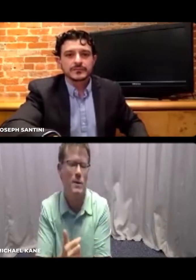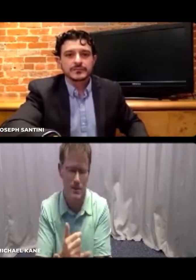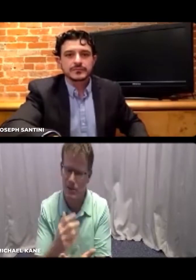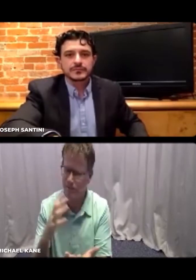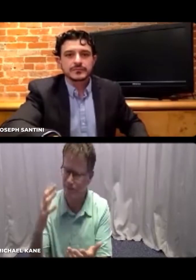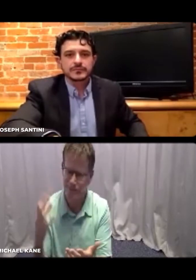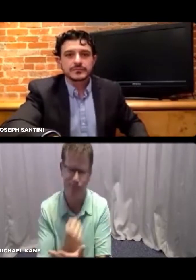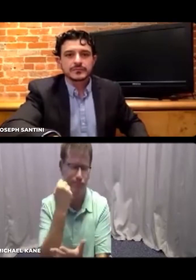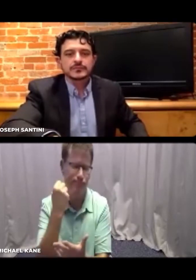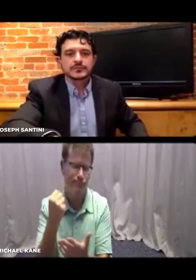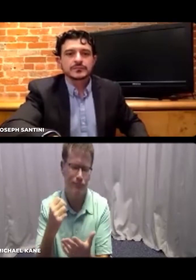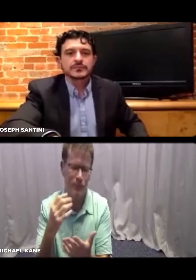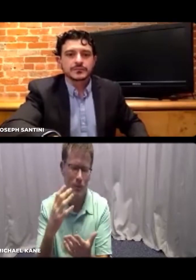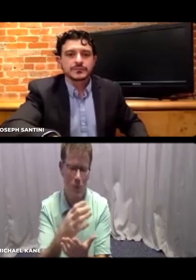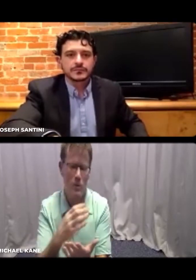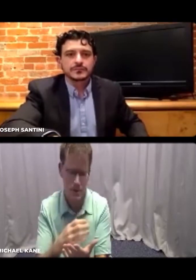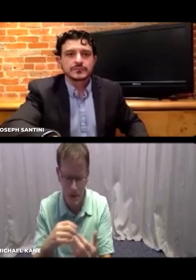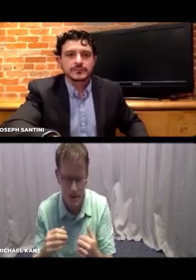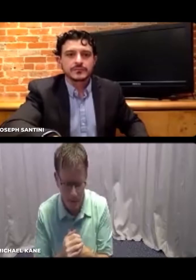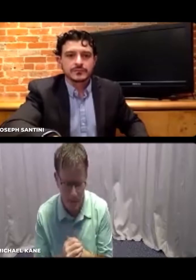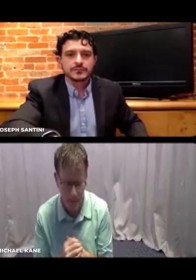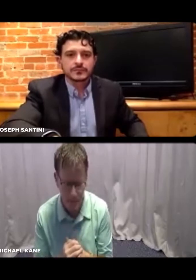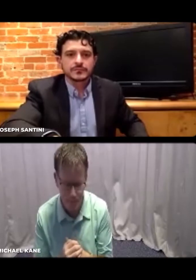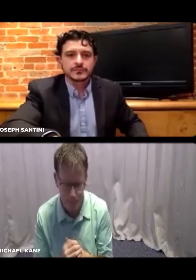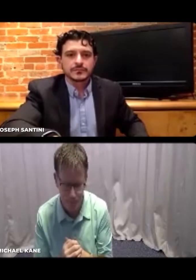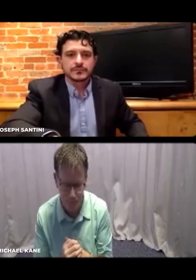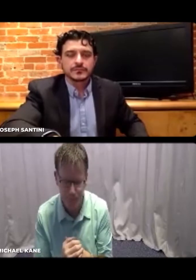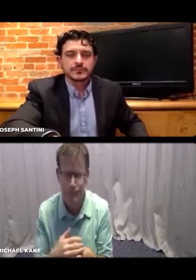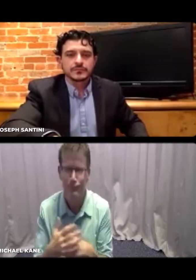required courses for graduation, I believe.